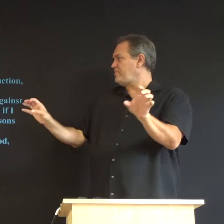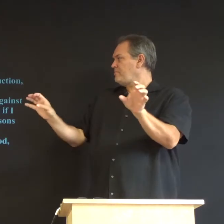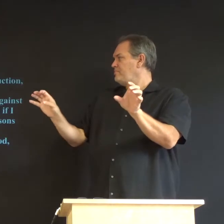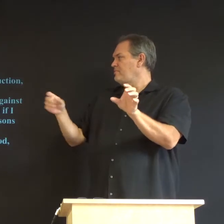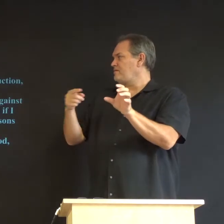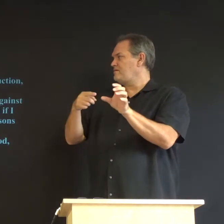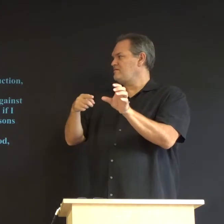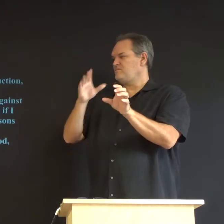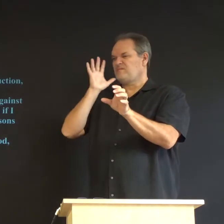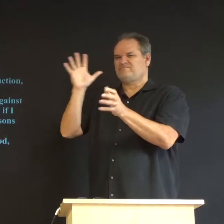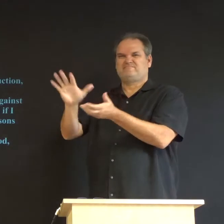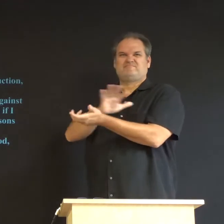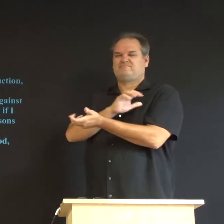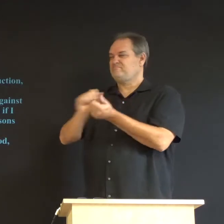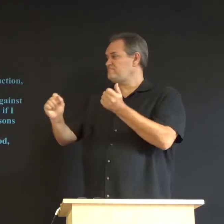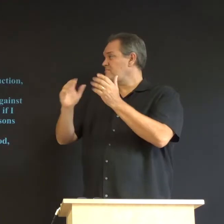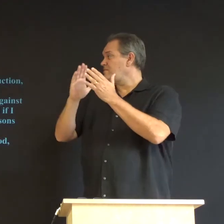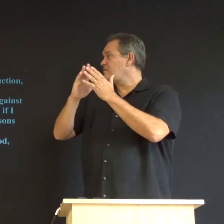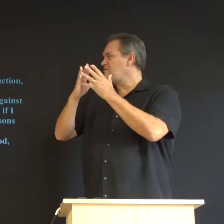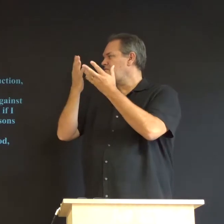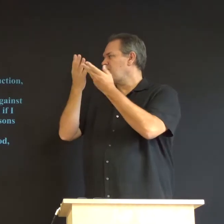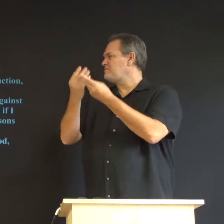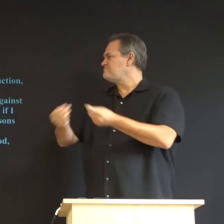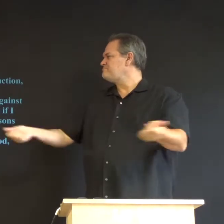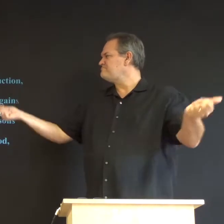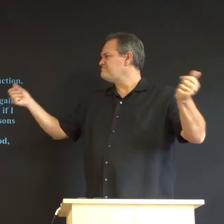No city or house divided against itself will stand.